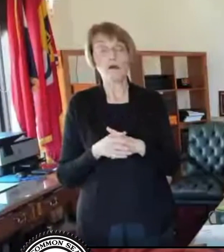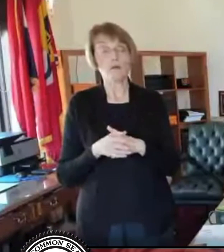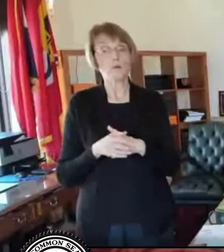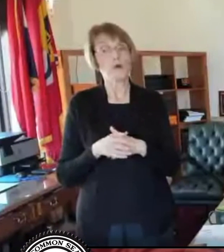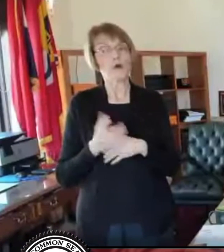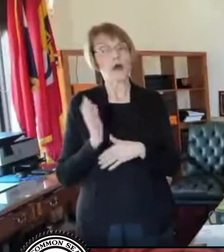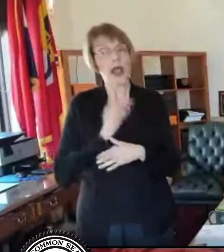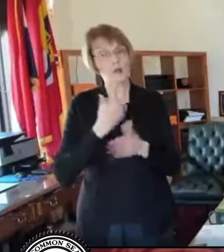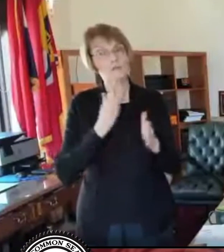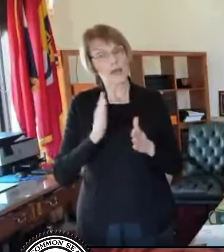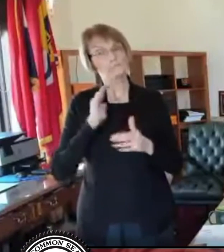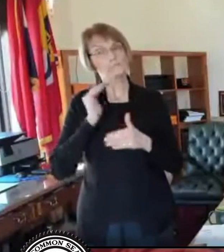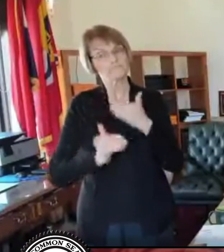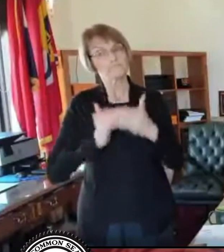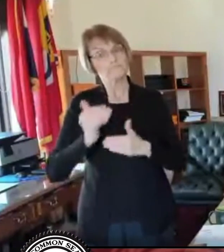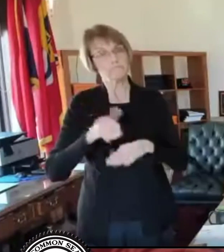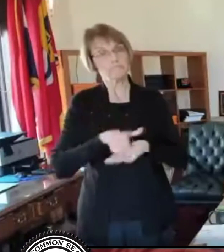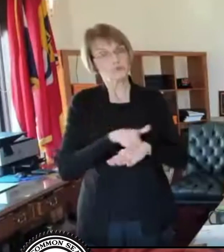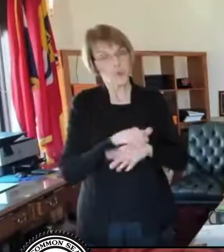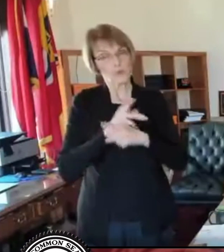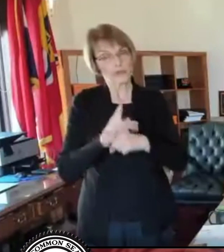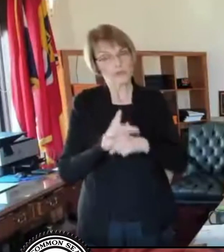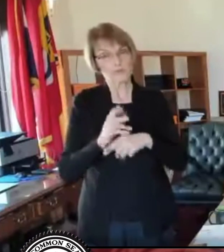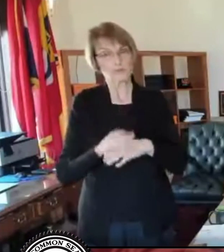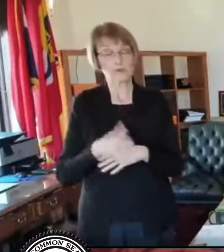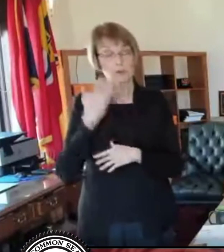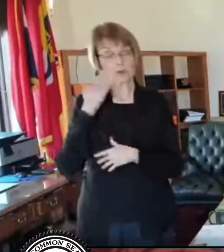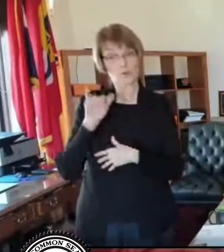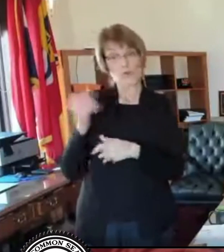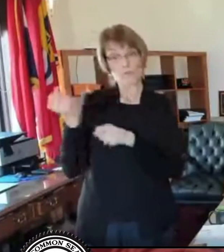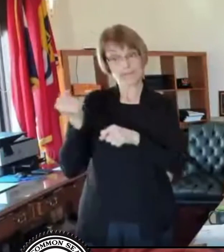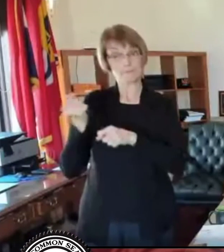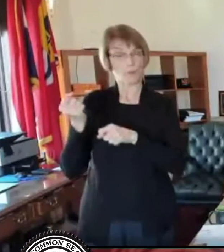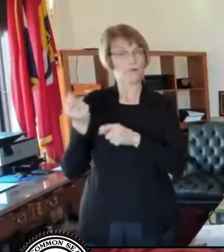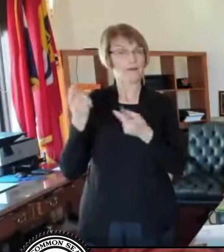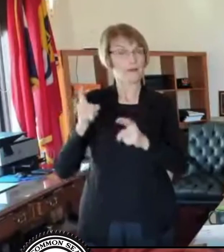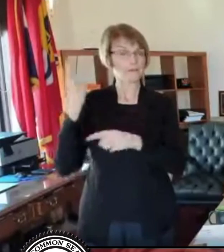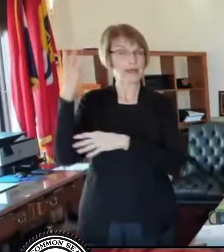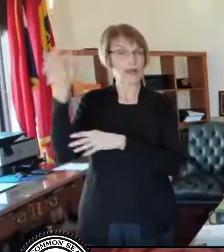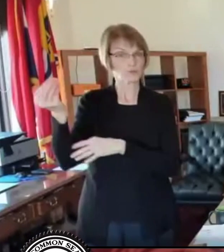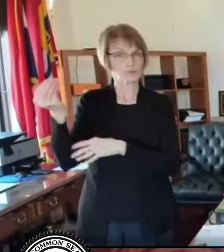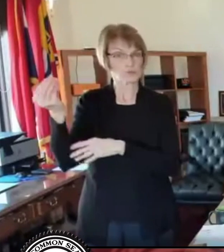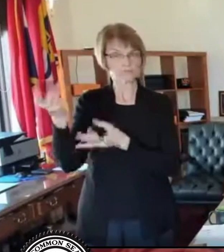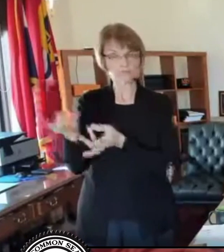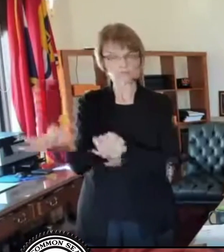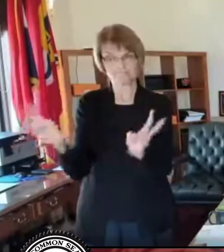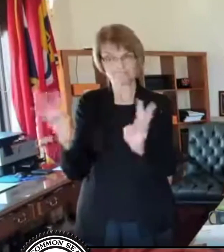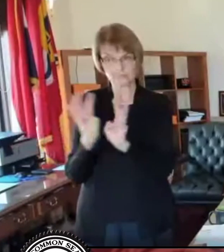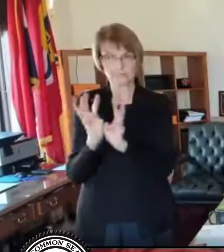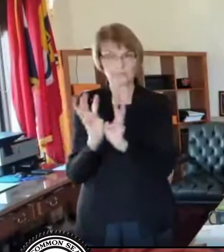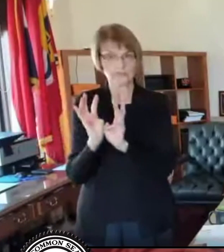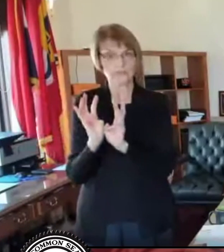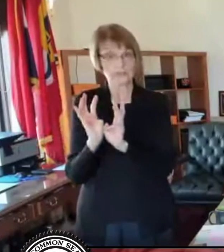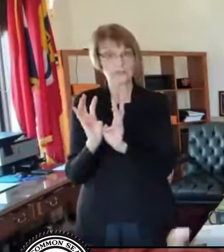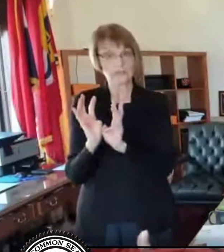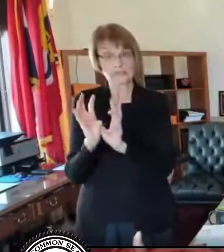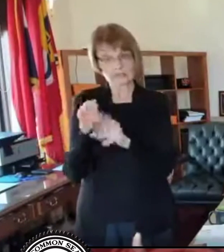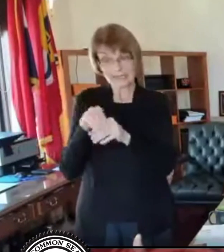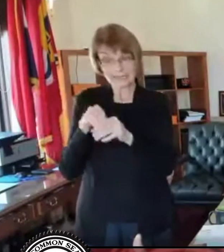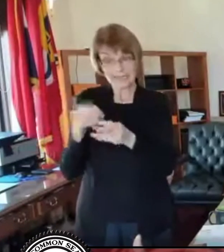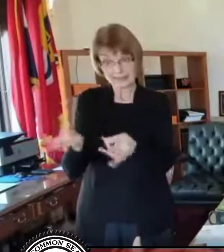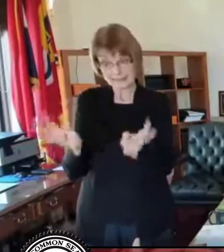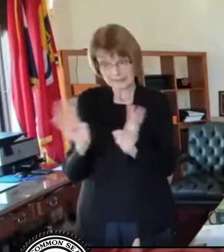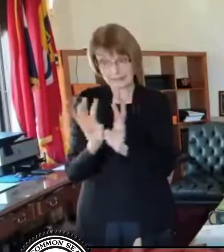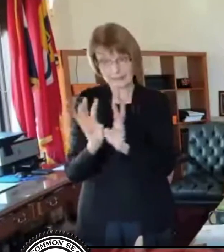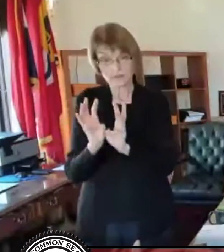The baseball's an outdoor event, as you know, and we're only allowing folks to be in small groups and to have 6